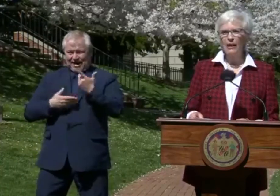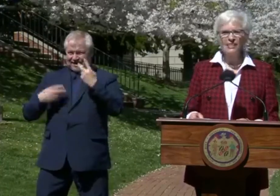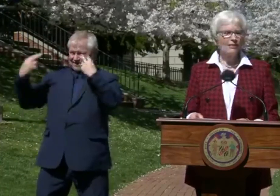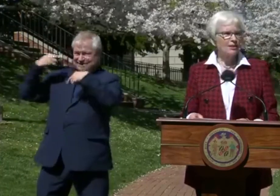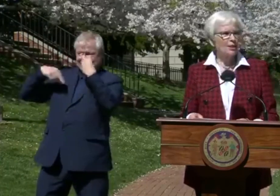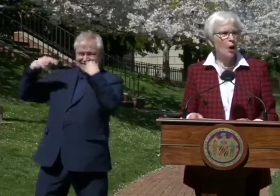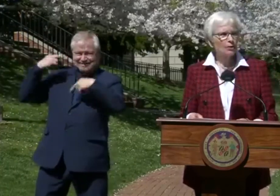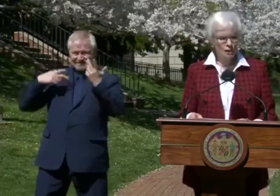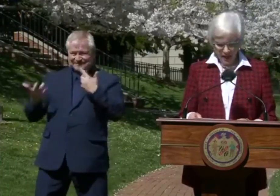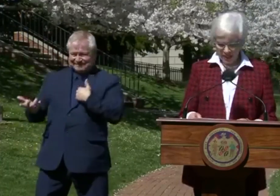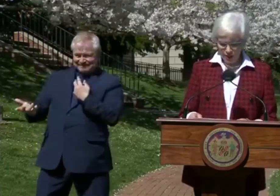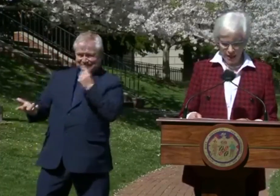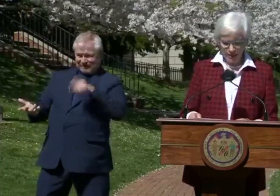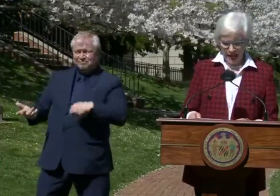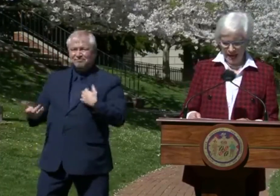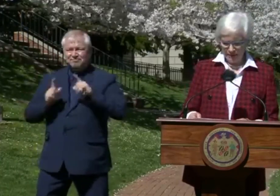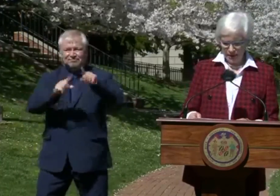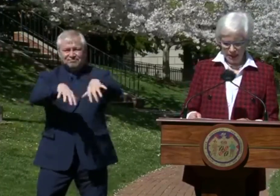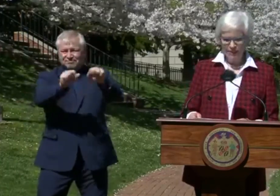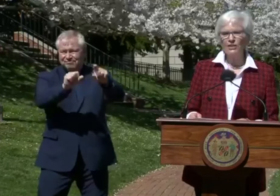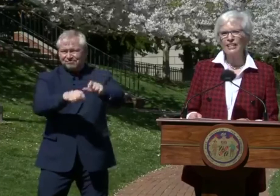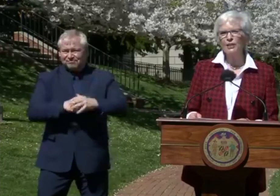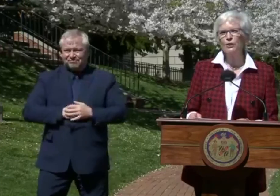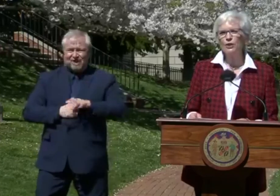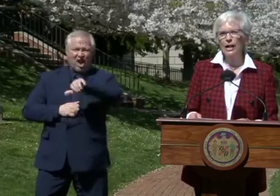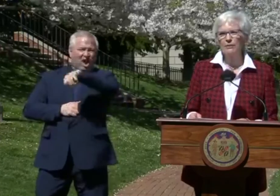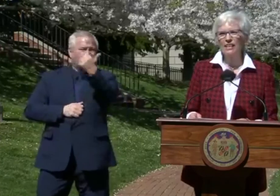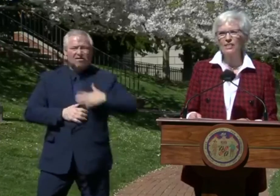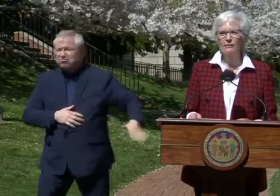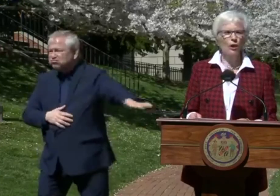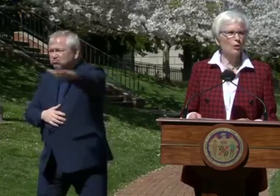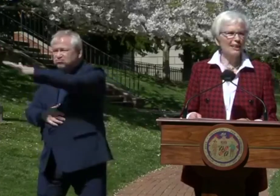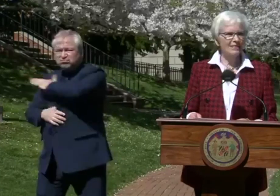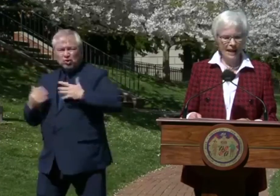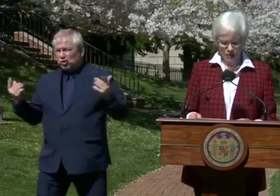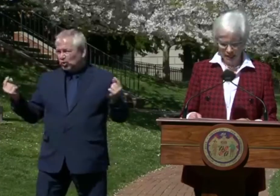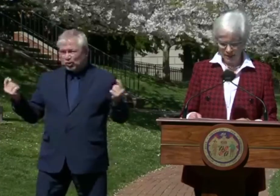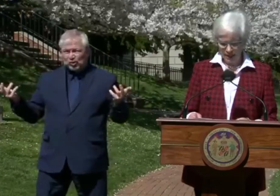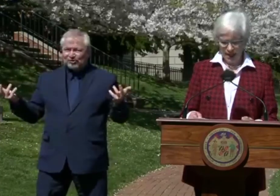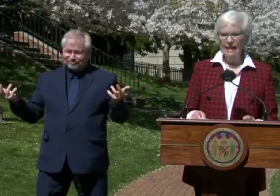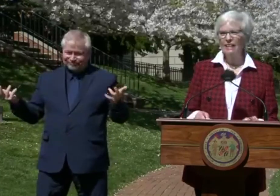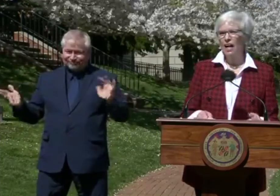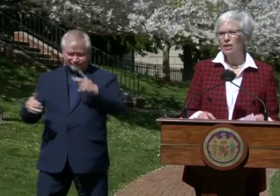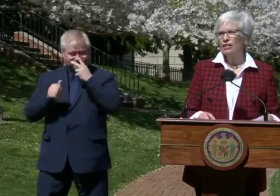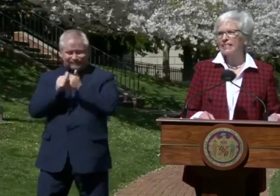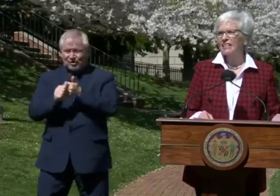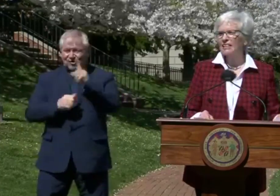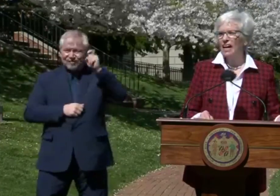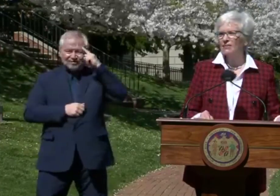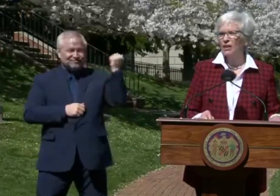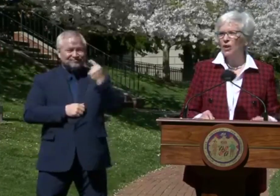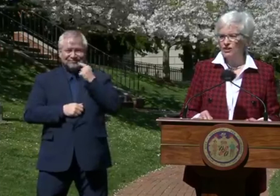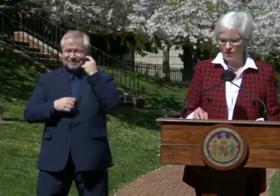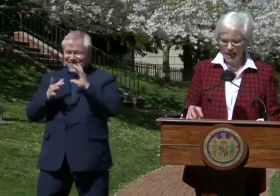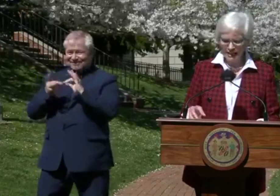For the rest of us, the only strategy that we have is to take huge steps, as Governor Hogan has outlined, in our daily